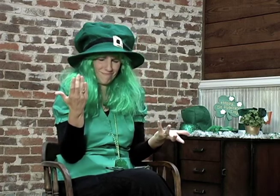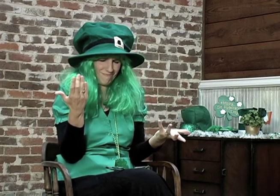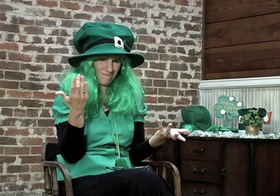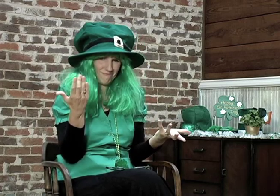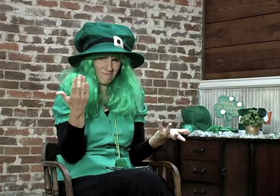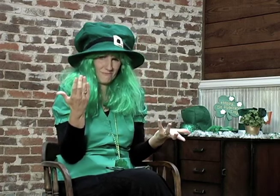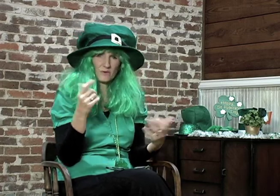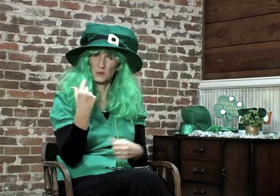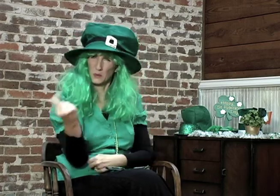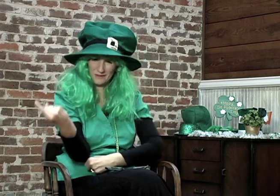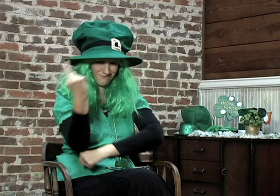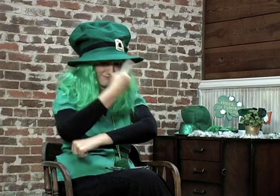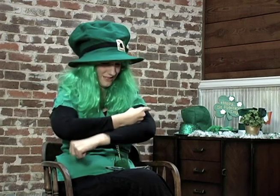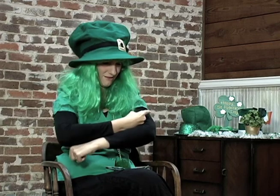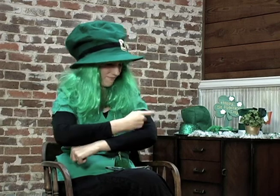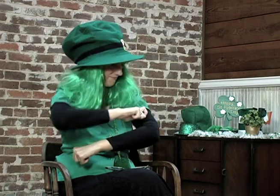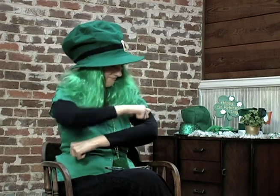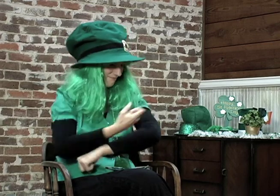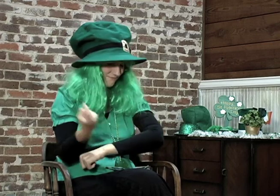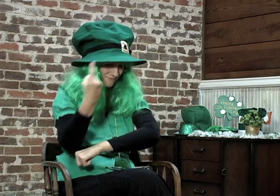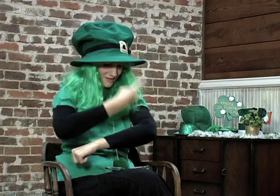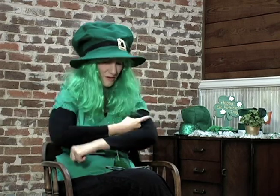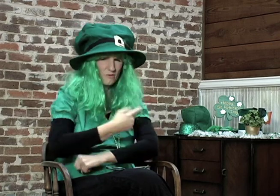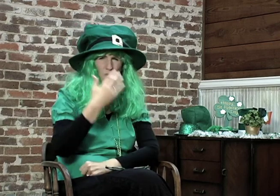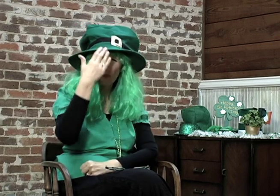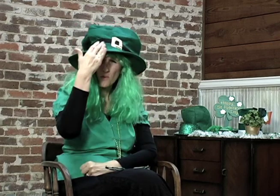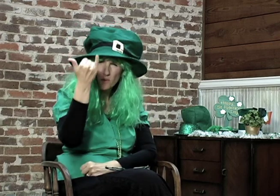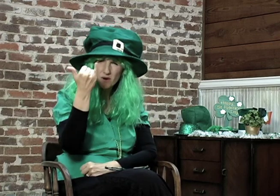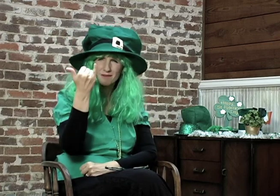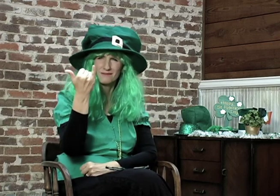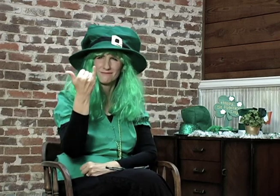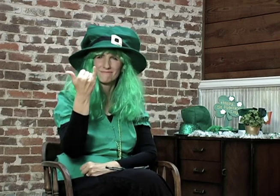have St. Patrick's Day, Green Day? Why is that?